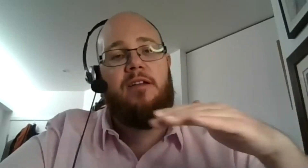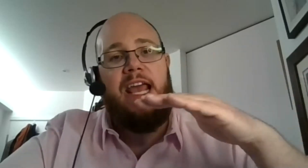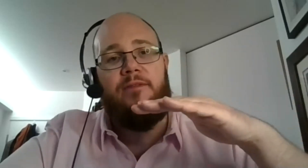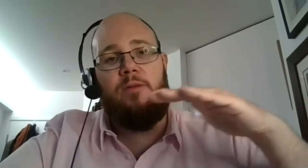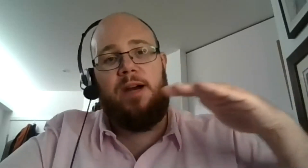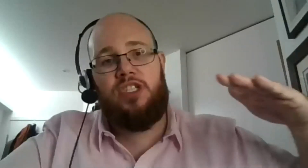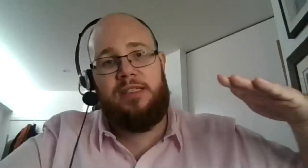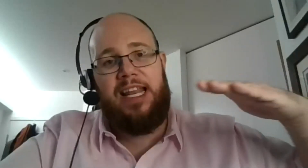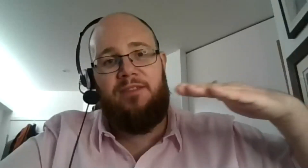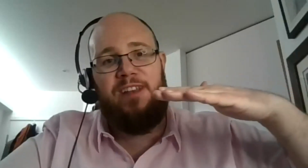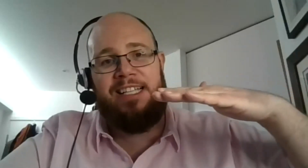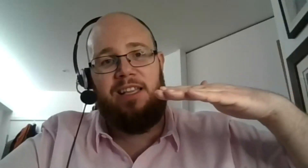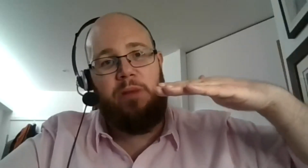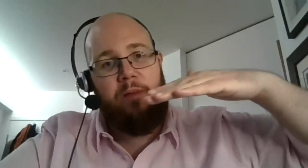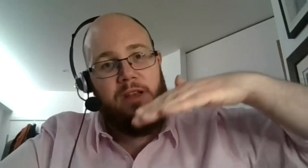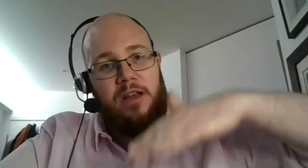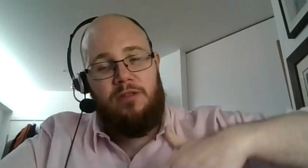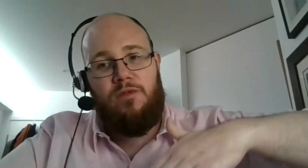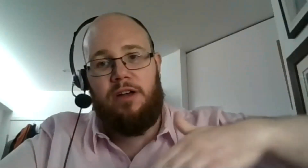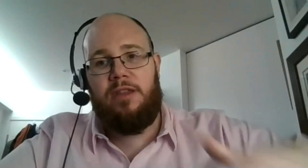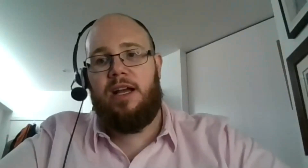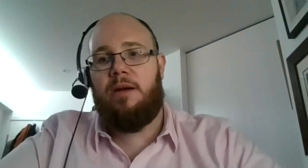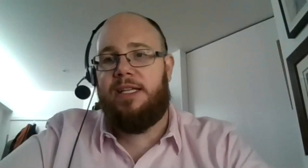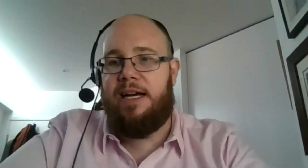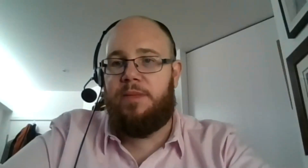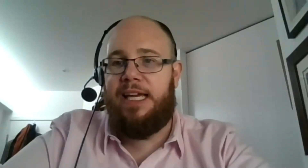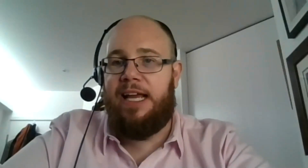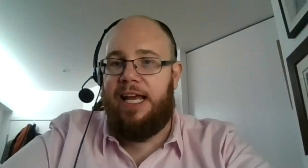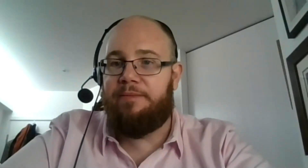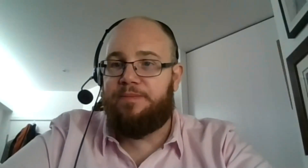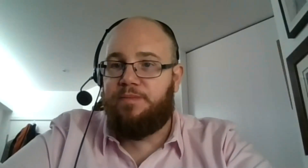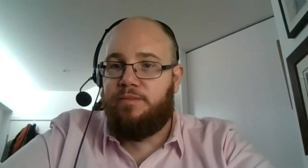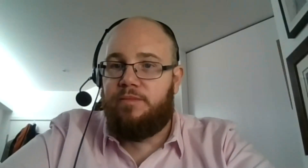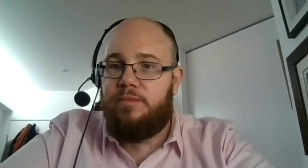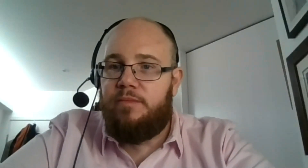Generally, everywhere is just getting flat at the moment rather than coming down particularly.